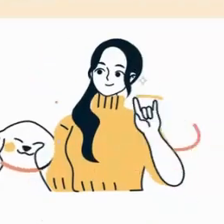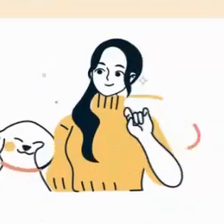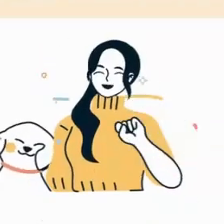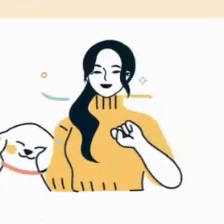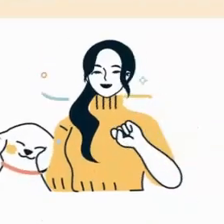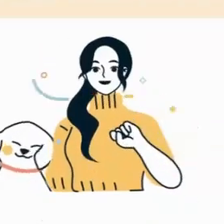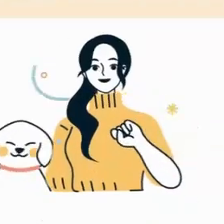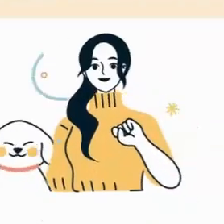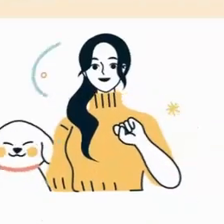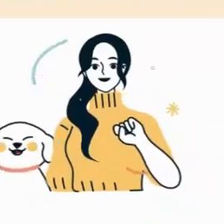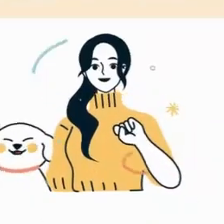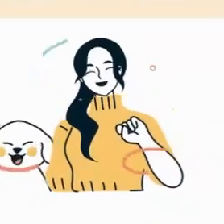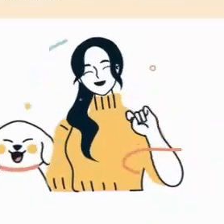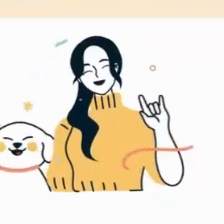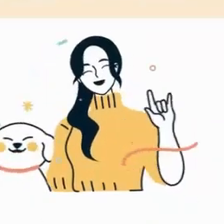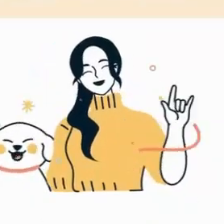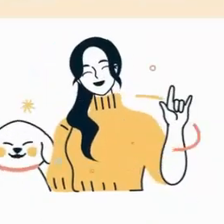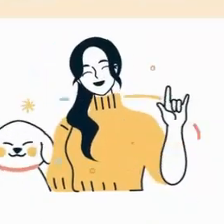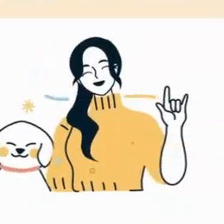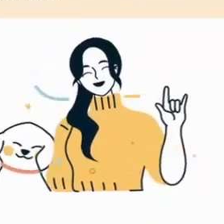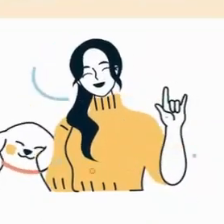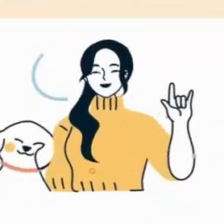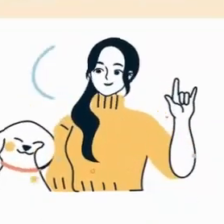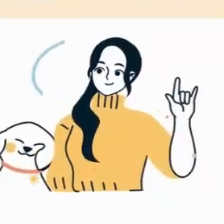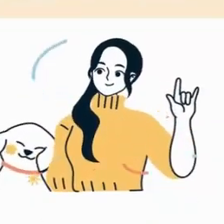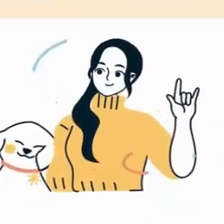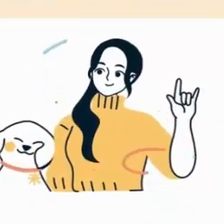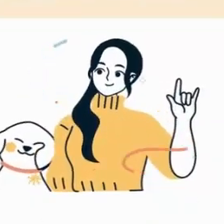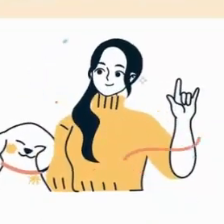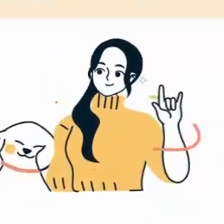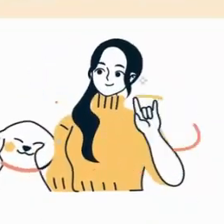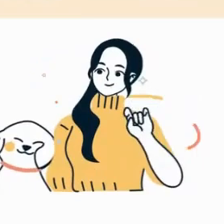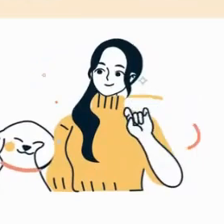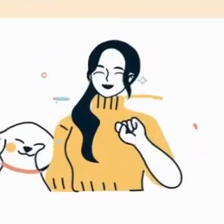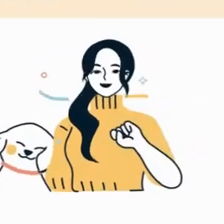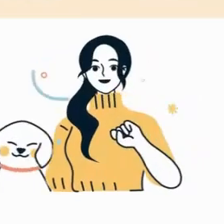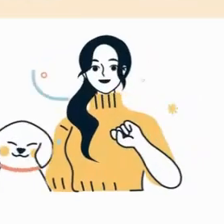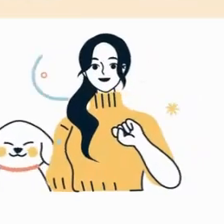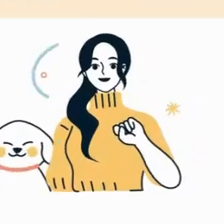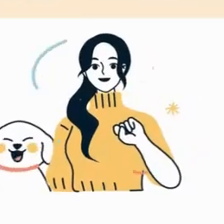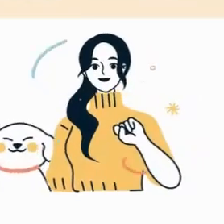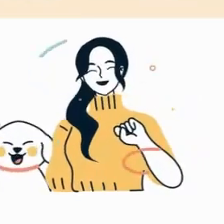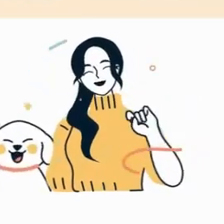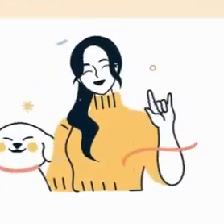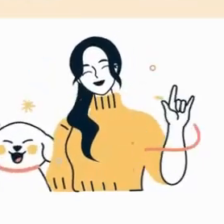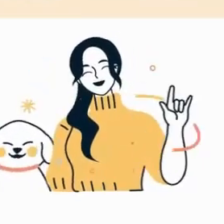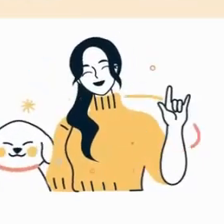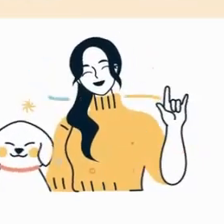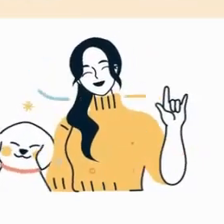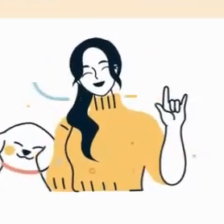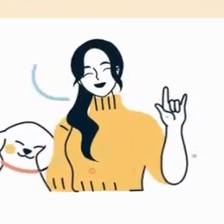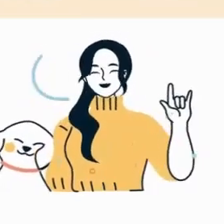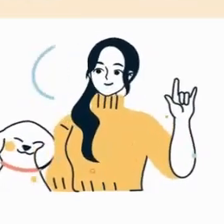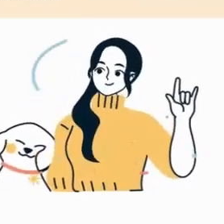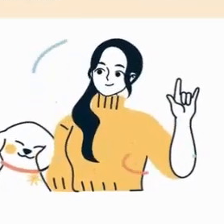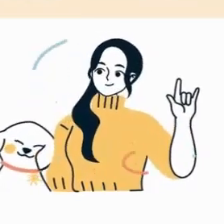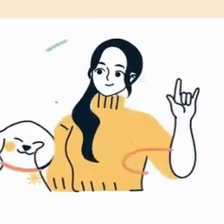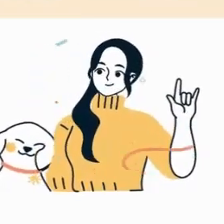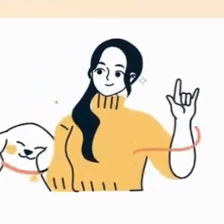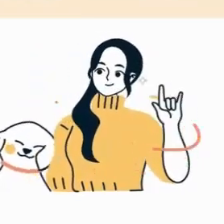what do you think, Matt? Does ASL stand for American Sign Language or Amazing Sign Language? What do you think? I'm going to